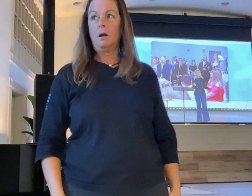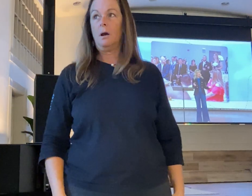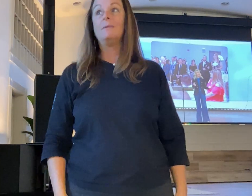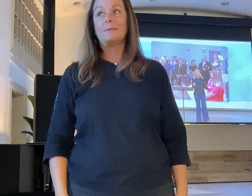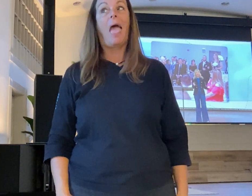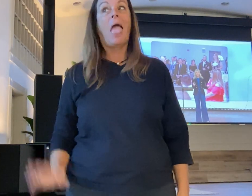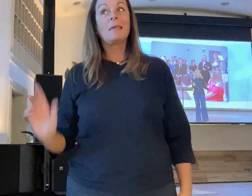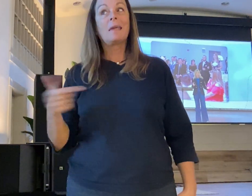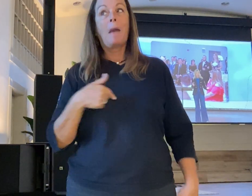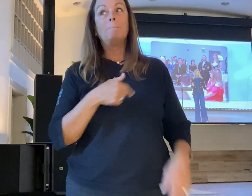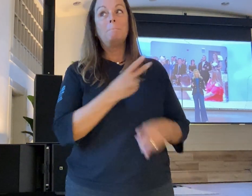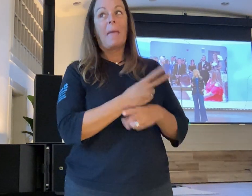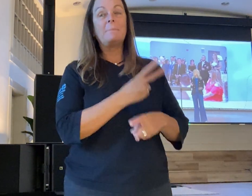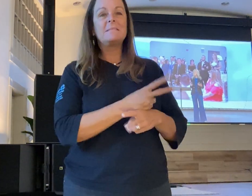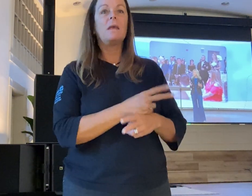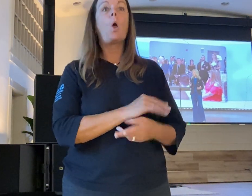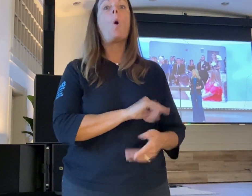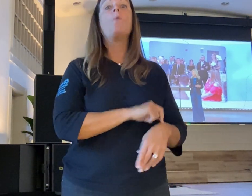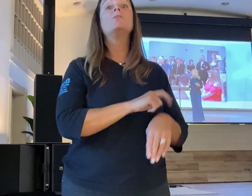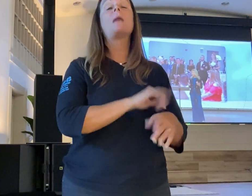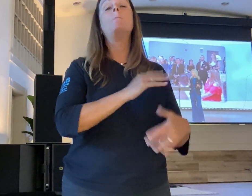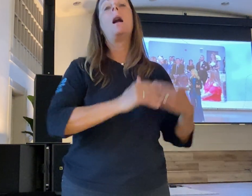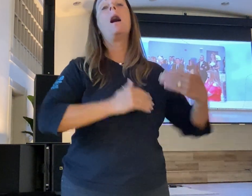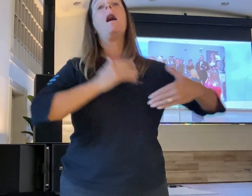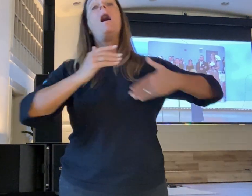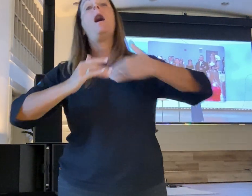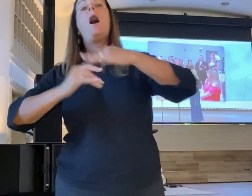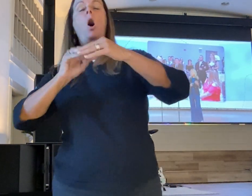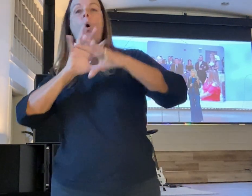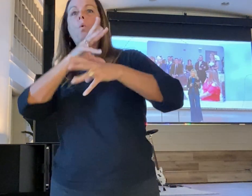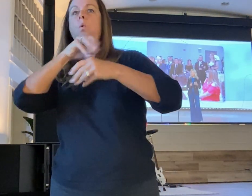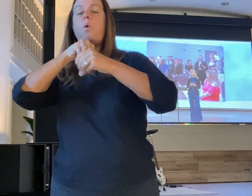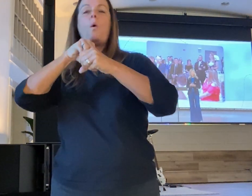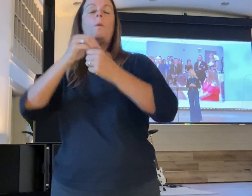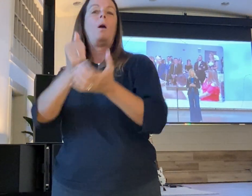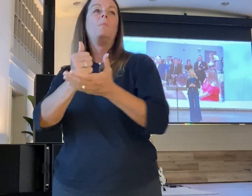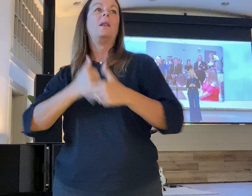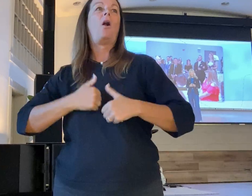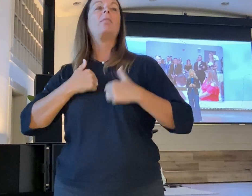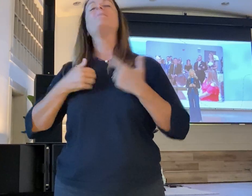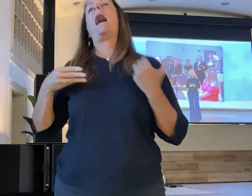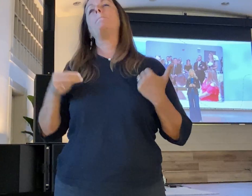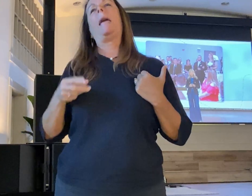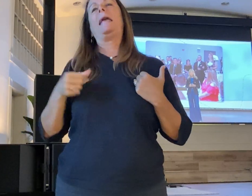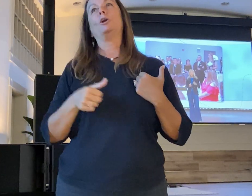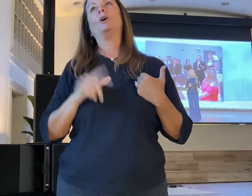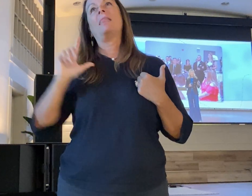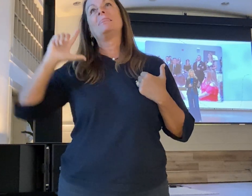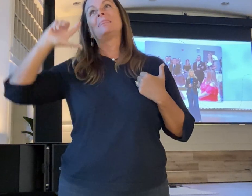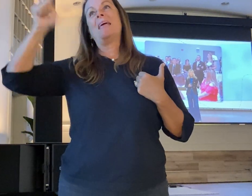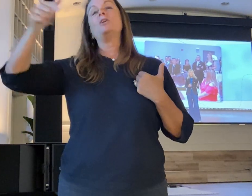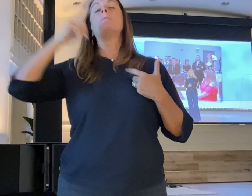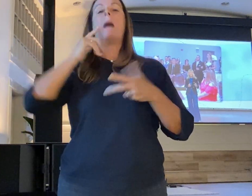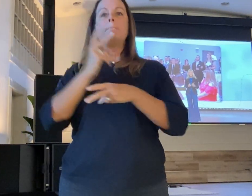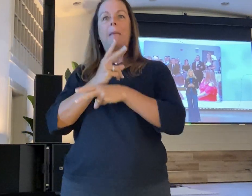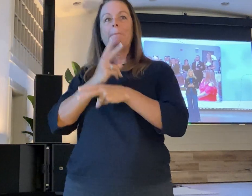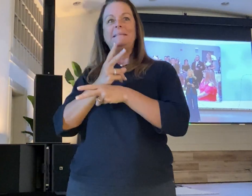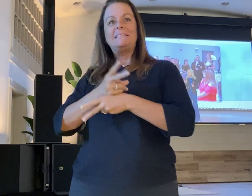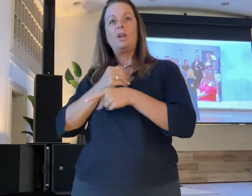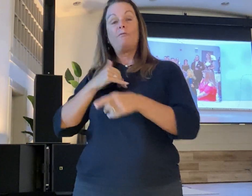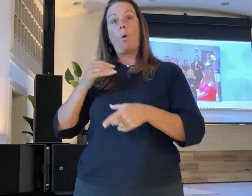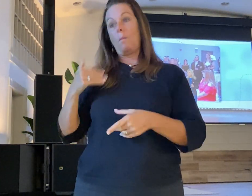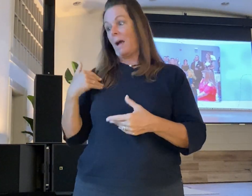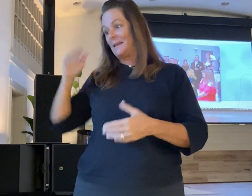like, absolutely. Well, over time, she became such a big part of her life. I did eventually start paying her. But she was a